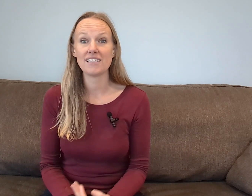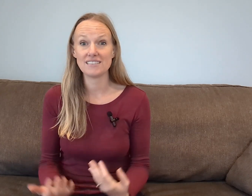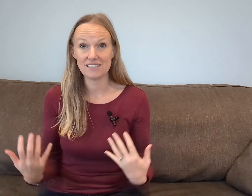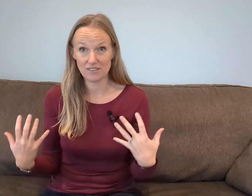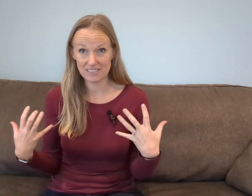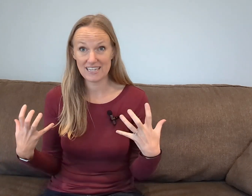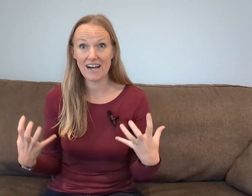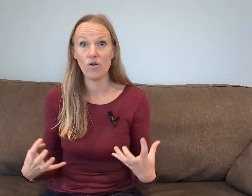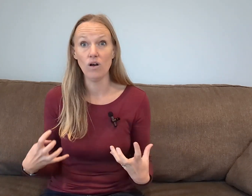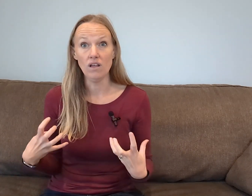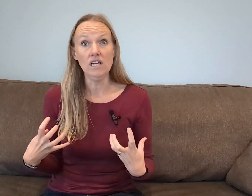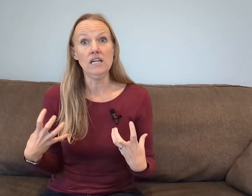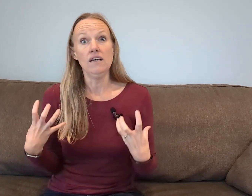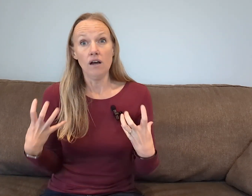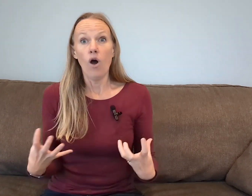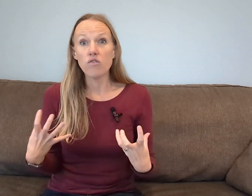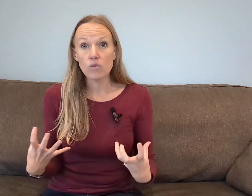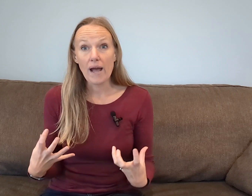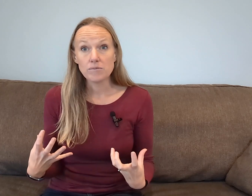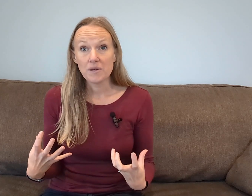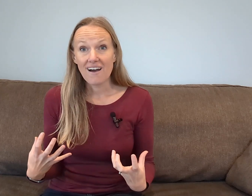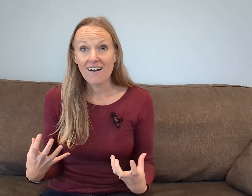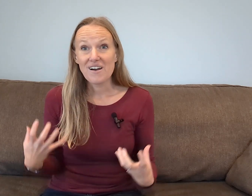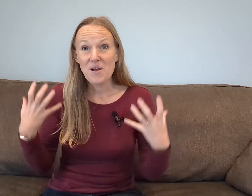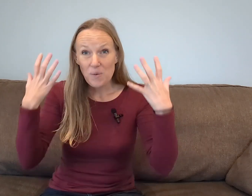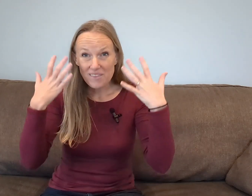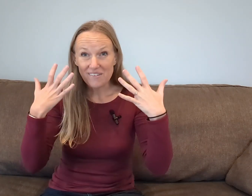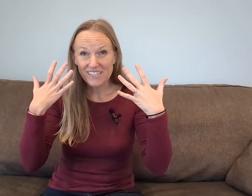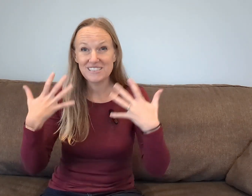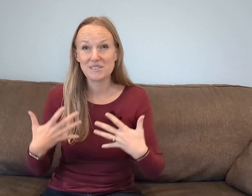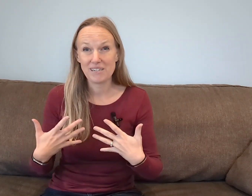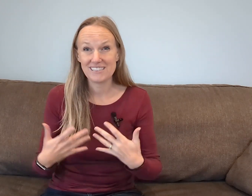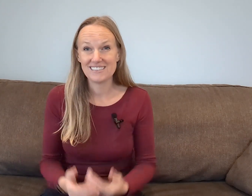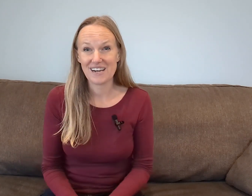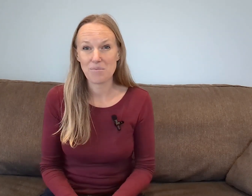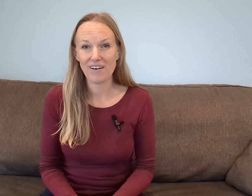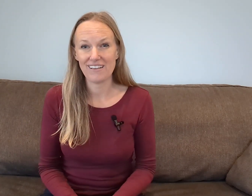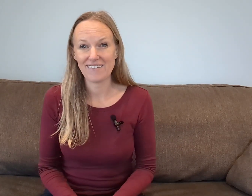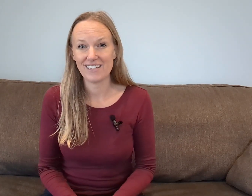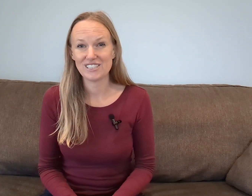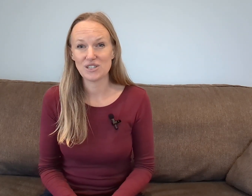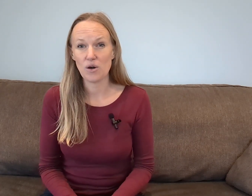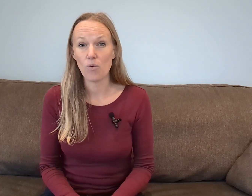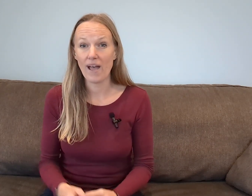express, just how overwhelmed we are with our facial expressions and our body language. So